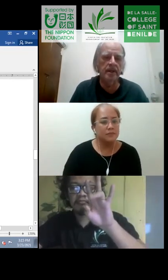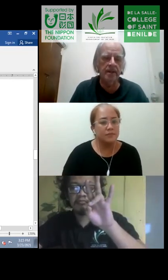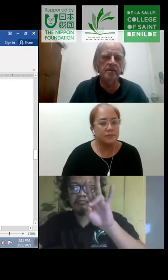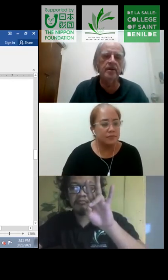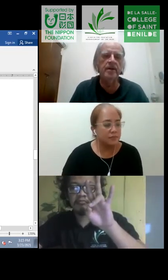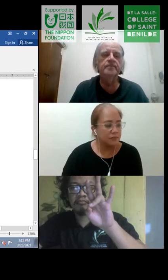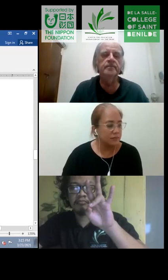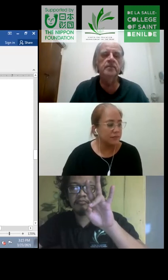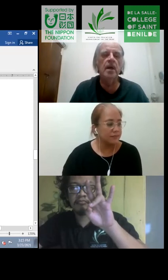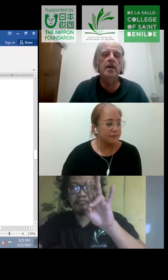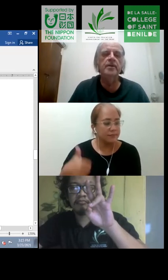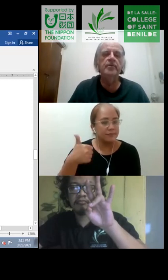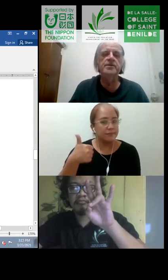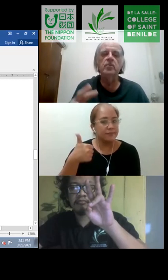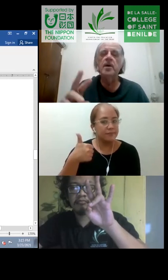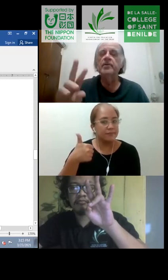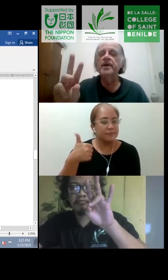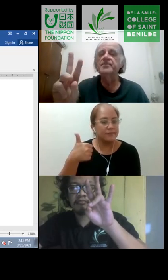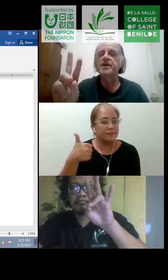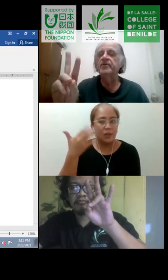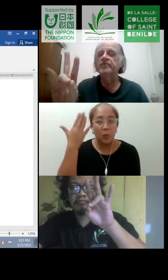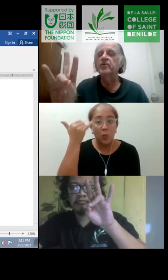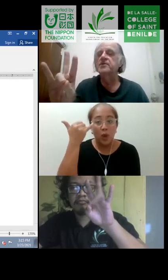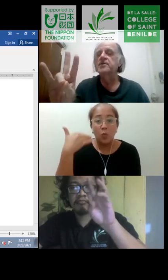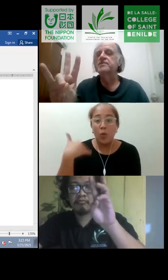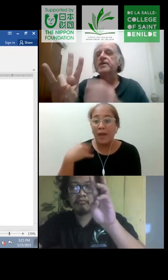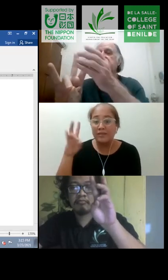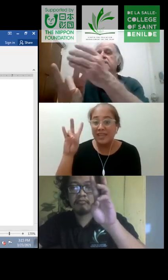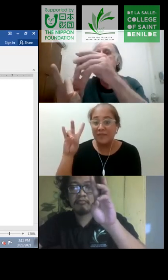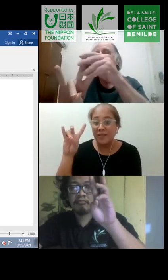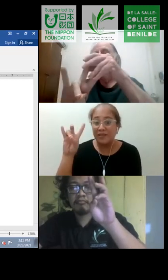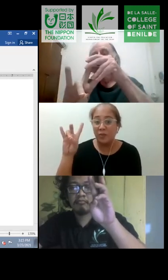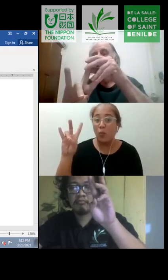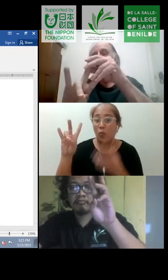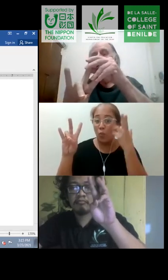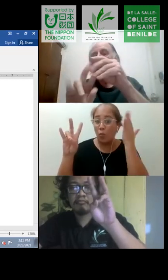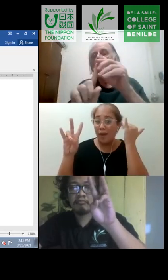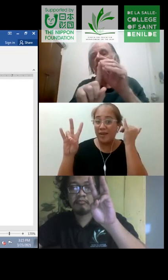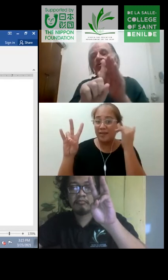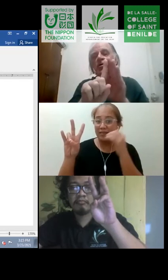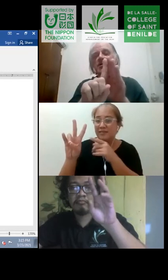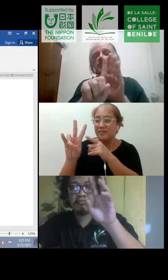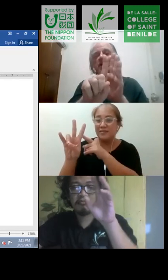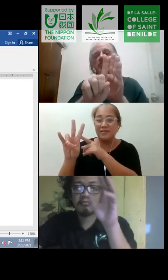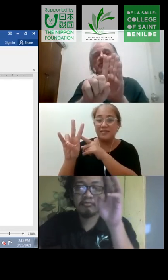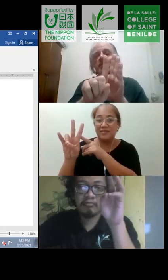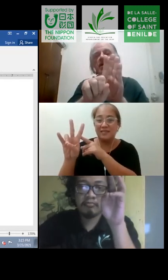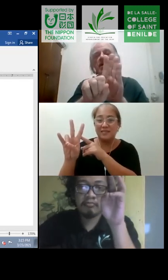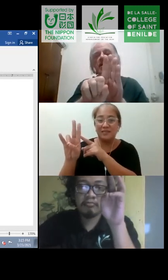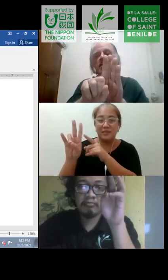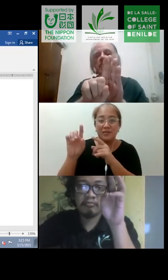7. Yes. Okay. And the reason why we have 7 first is because we move across